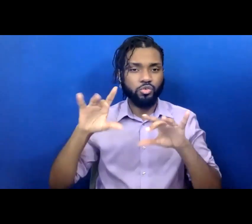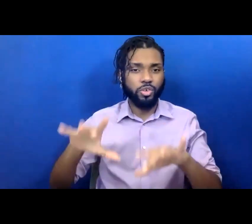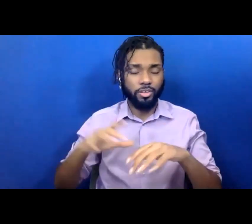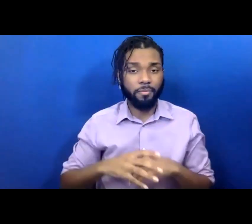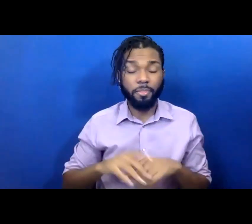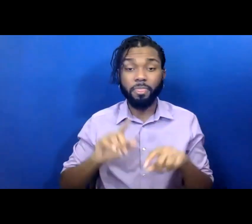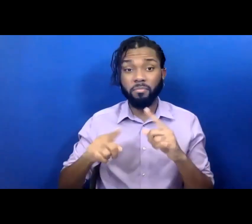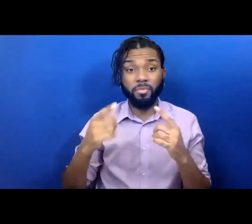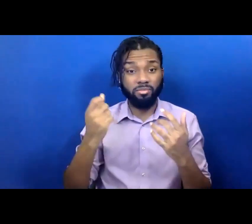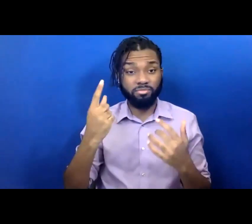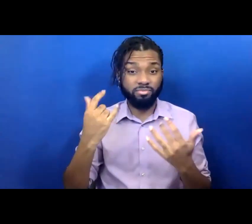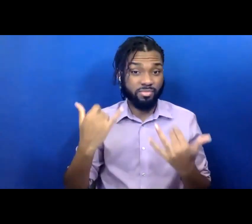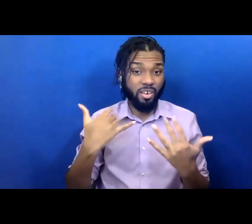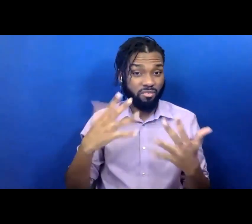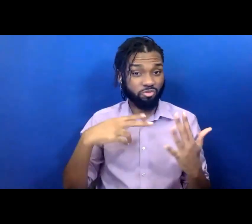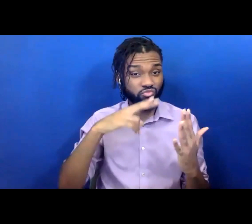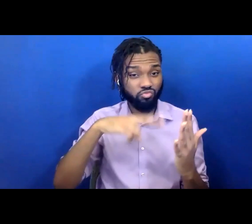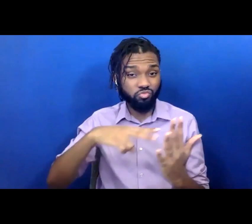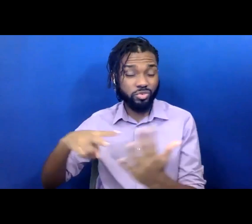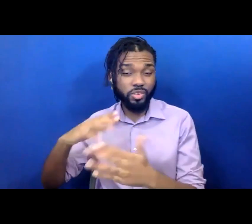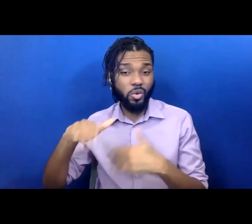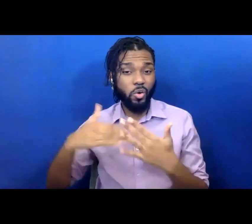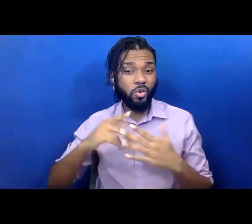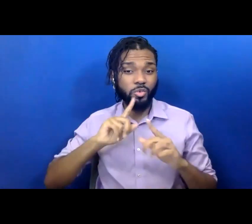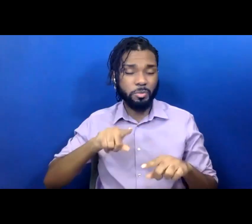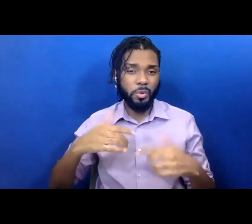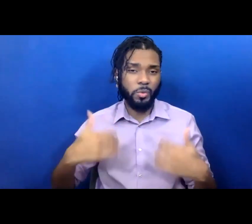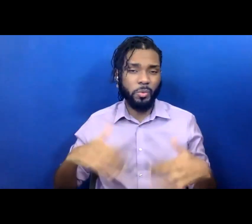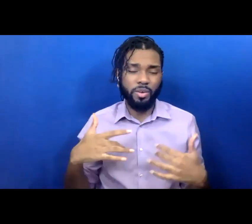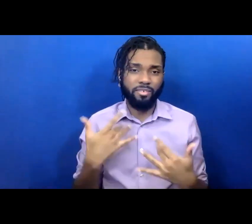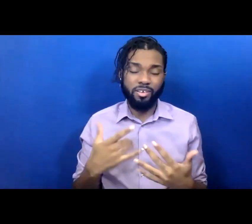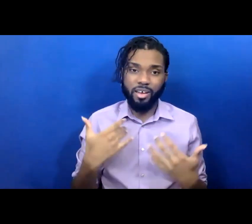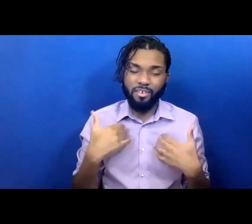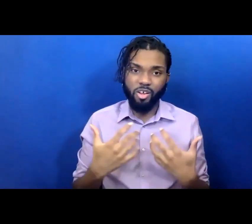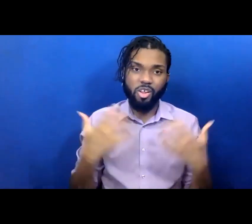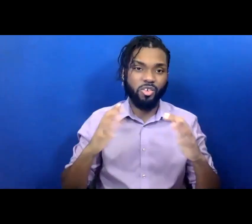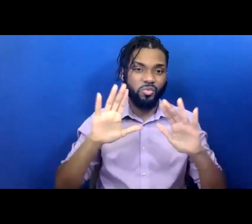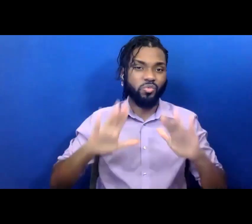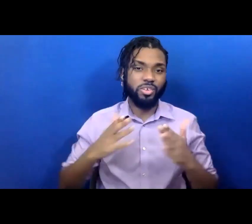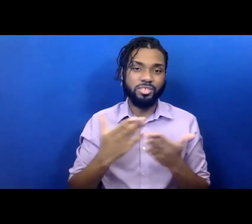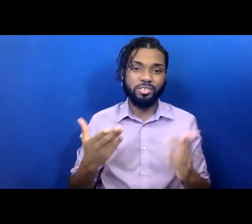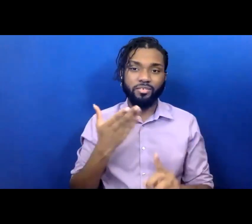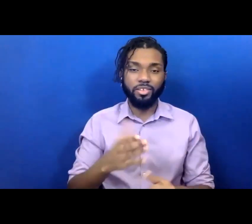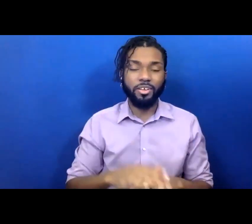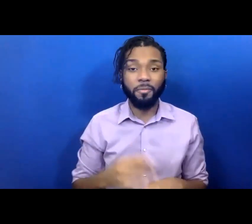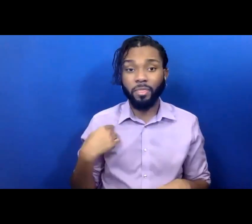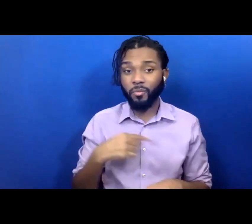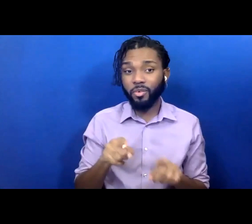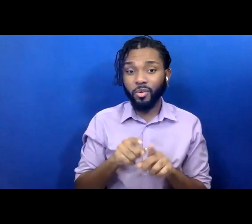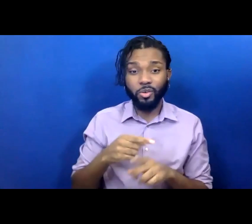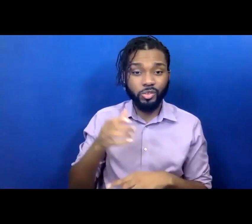the responses, there's just such great stuff in there. We've also just heard from